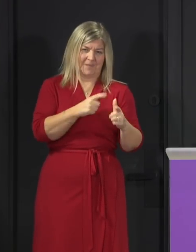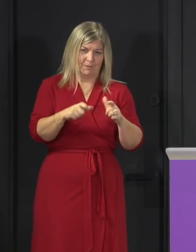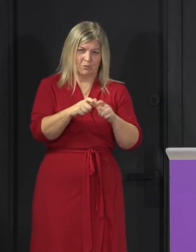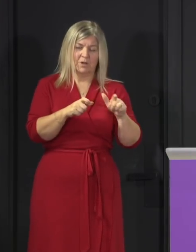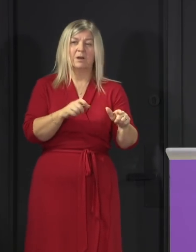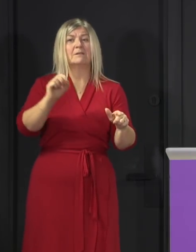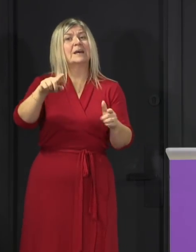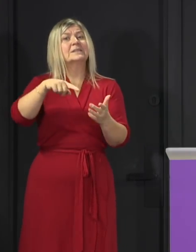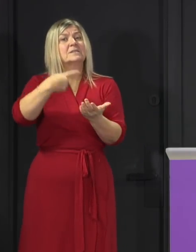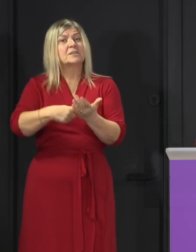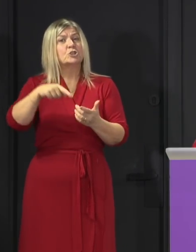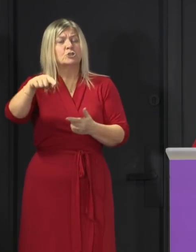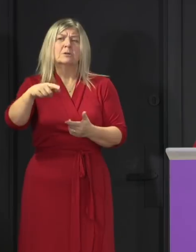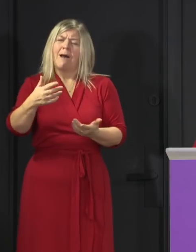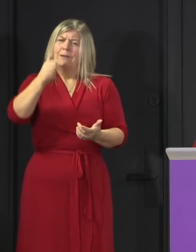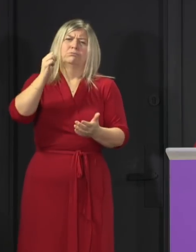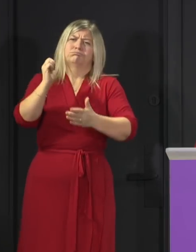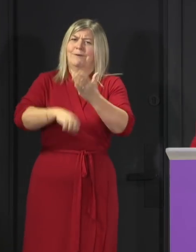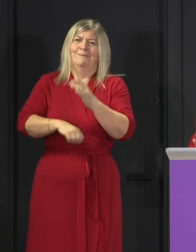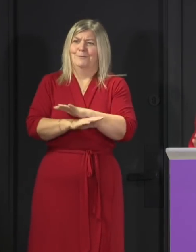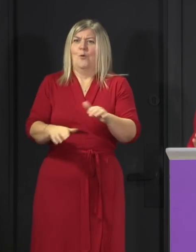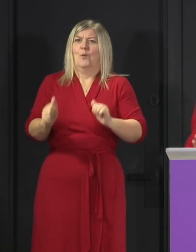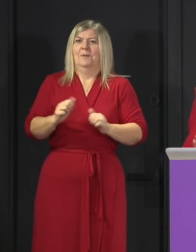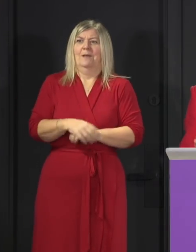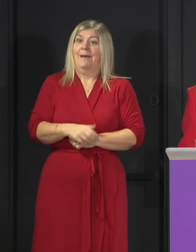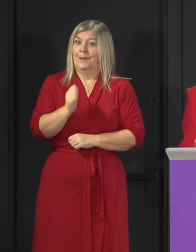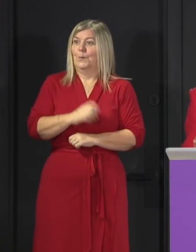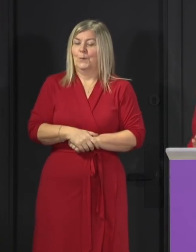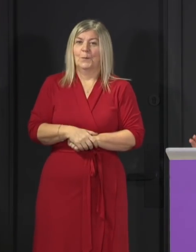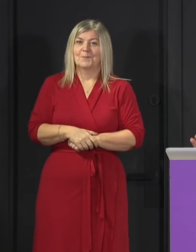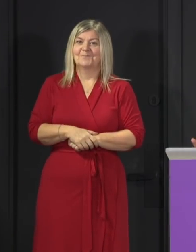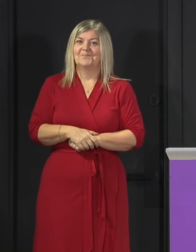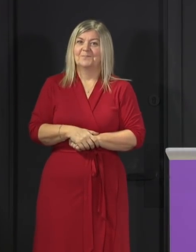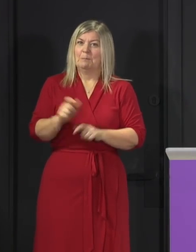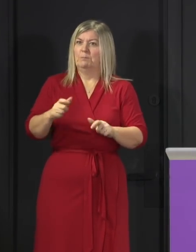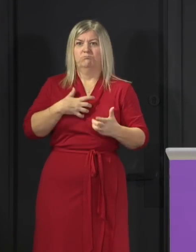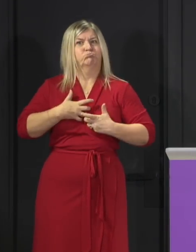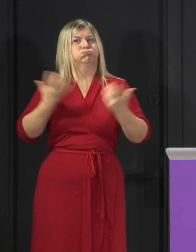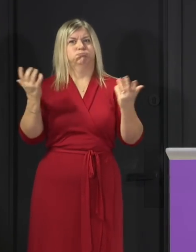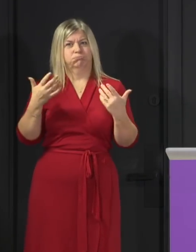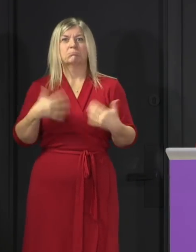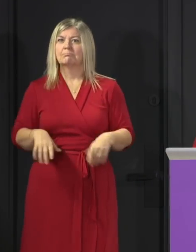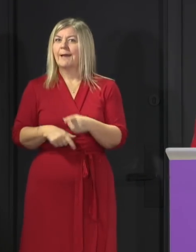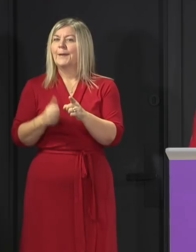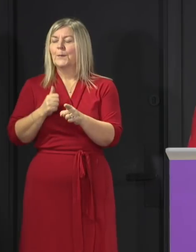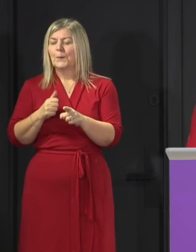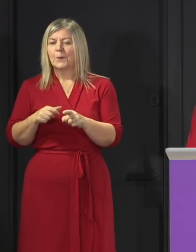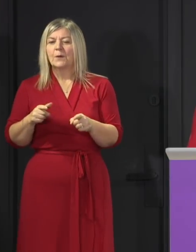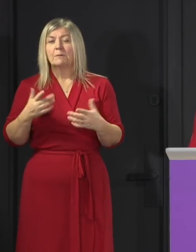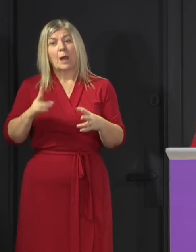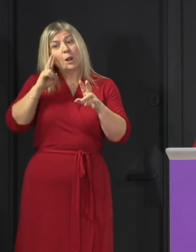Edinburgh are tough and unpopular. I don't shy away from that. But if I look at the data since last